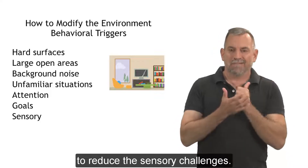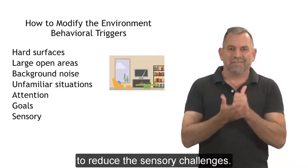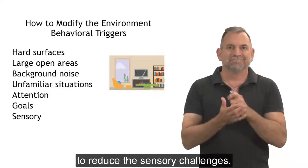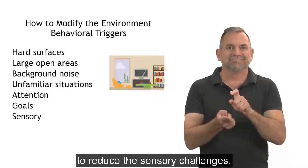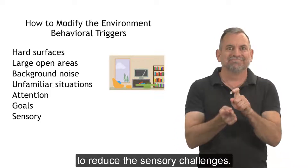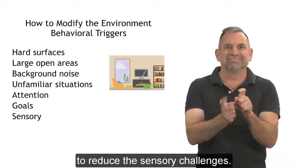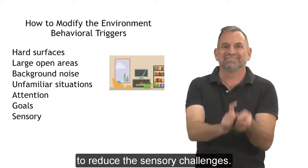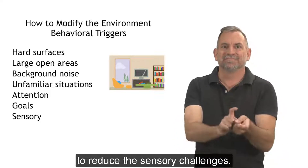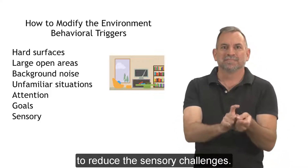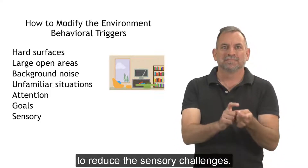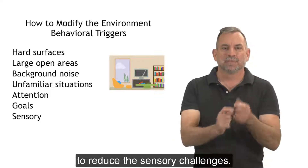sensory challenges.